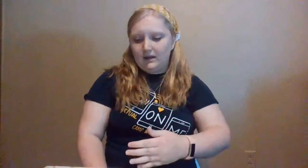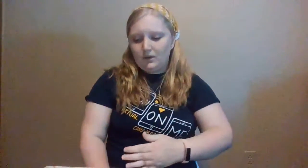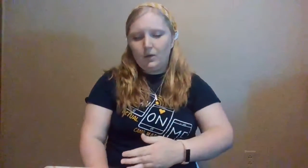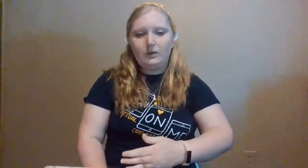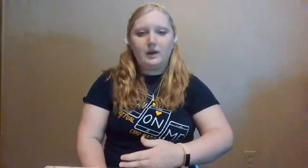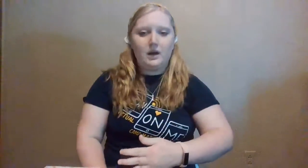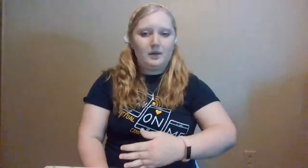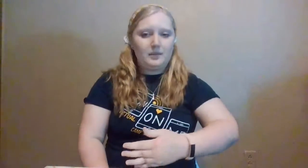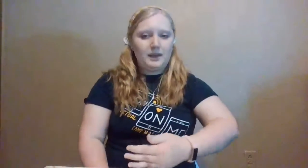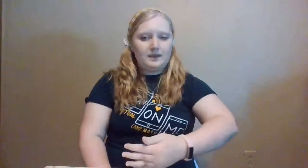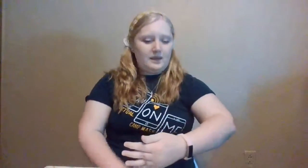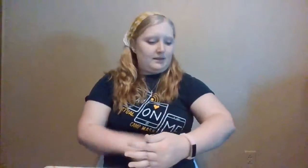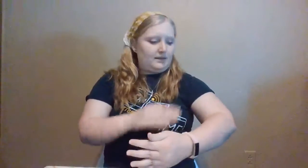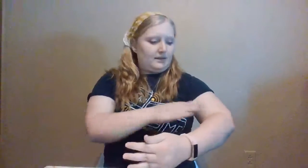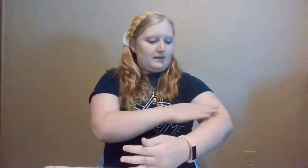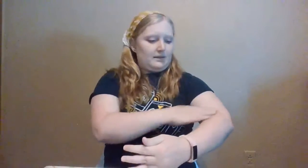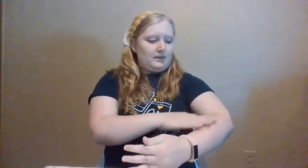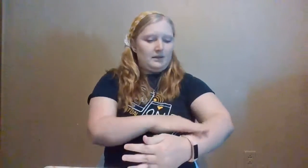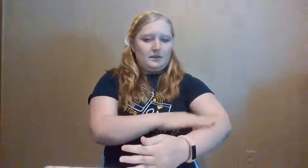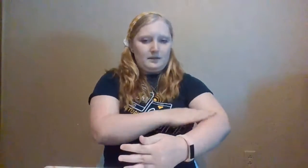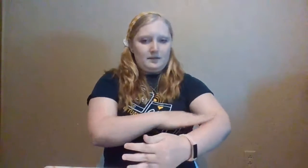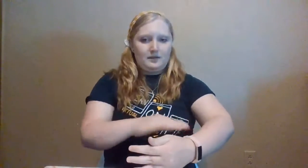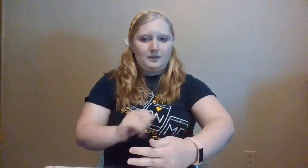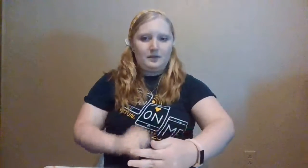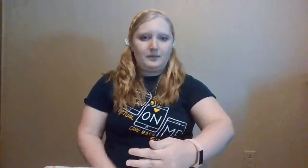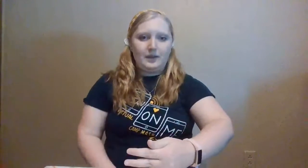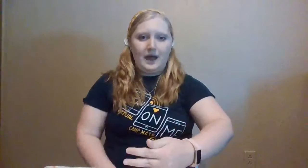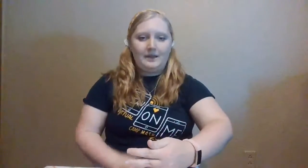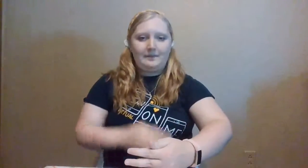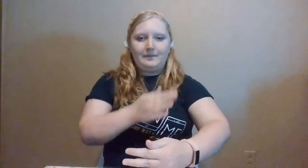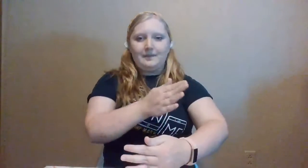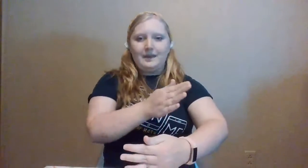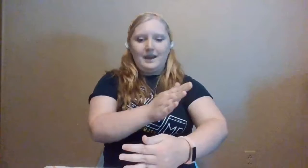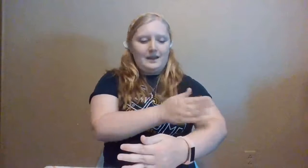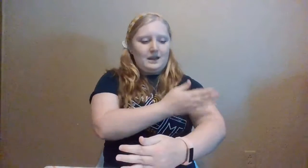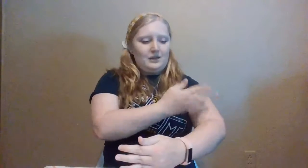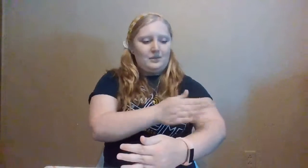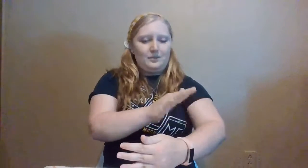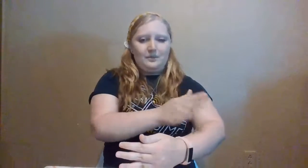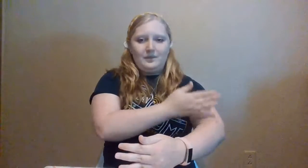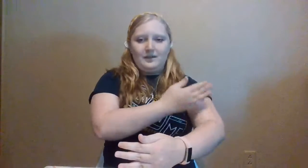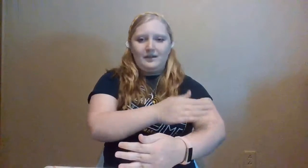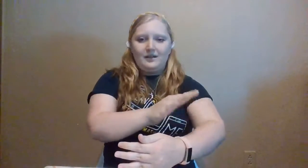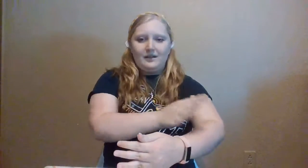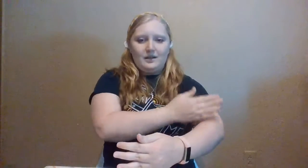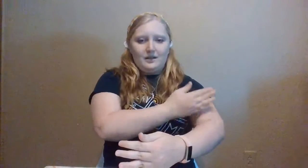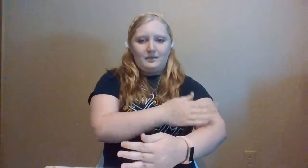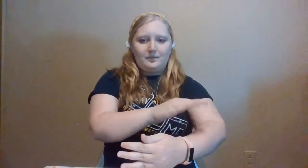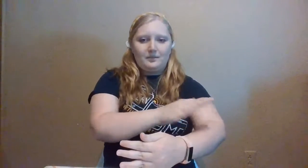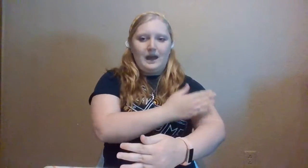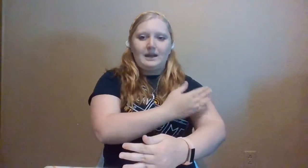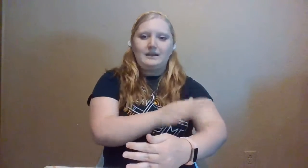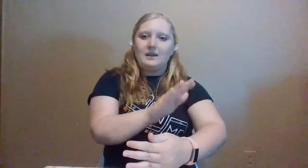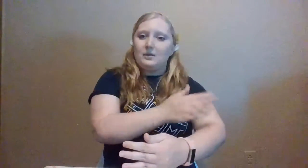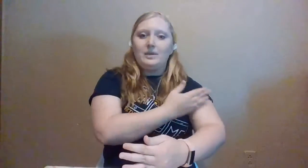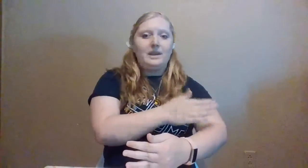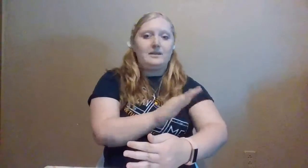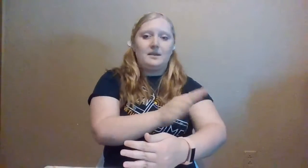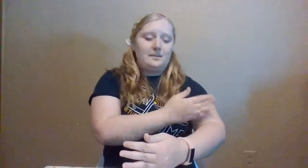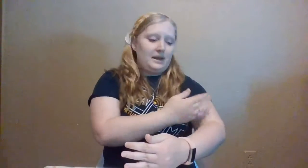you hold your arm like this, flat, and then you act like you're playing something